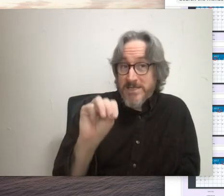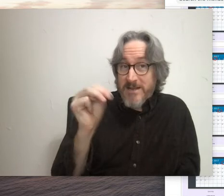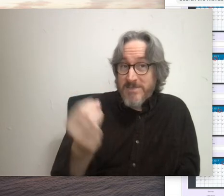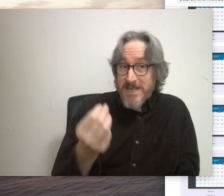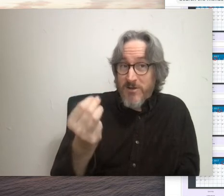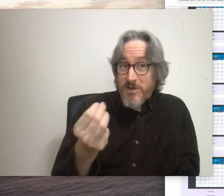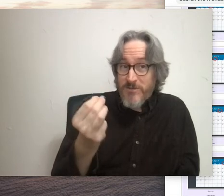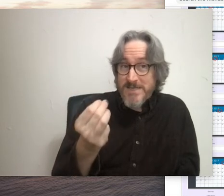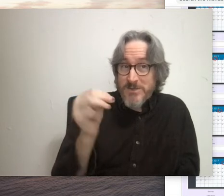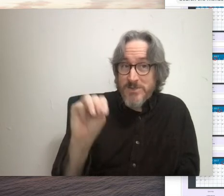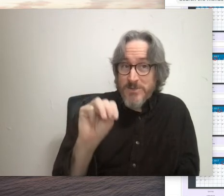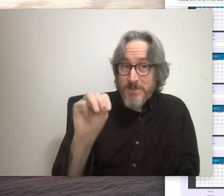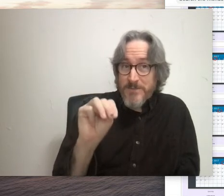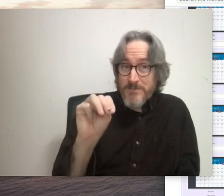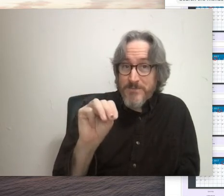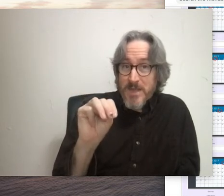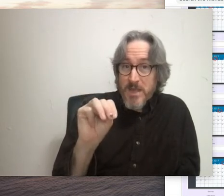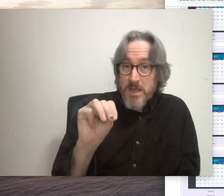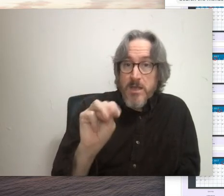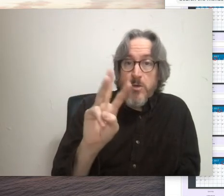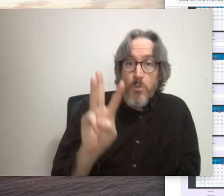and Wednesday. See how confusing those two can be?